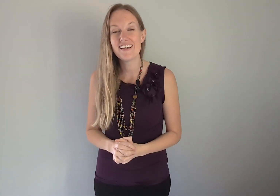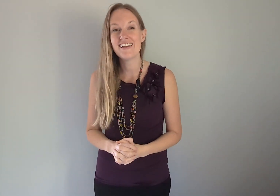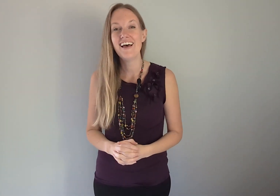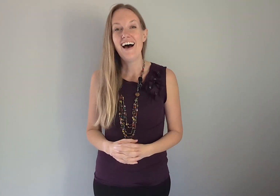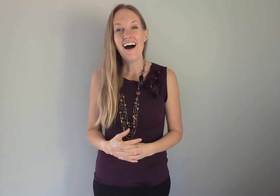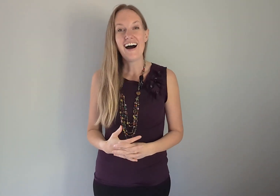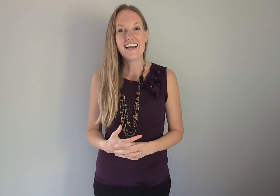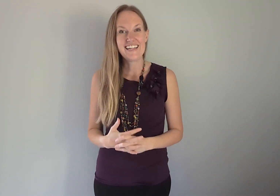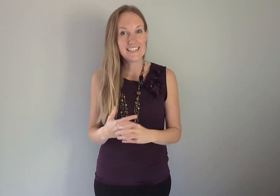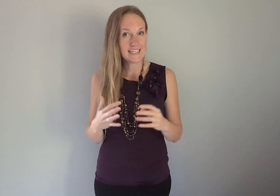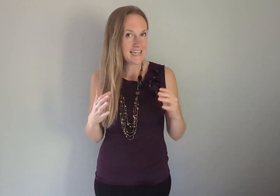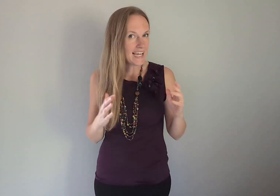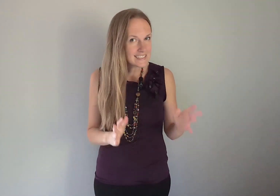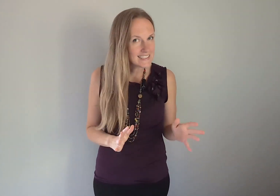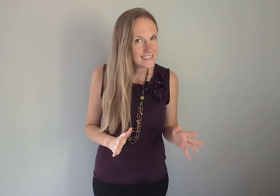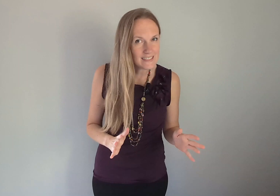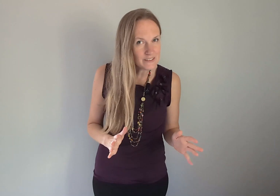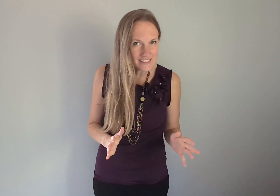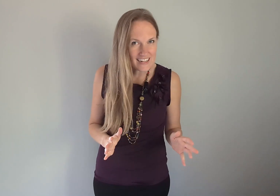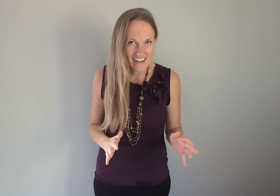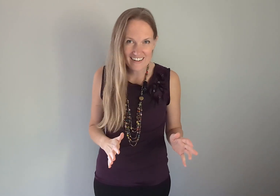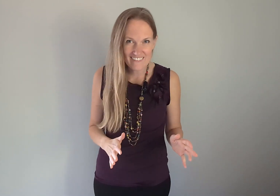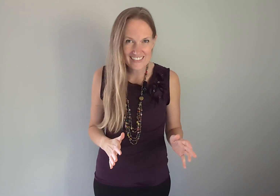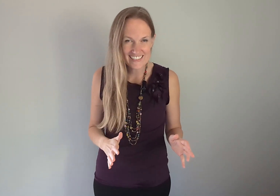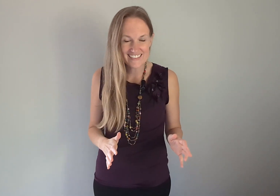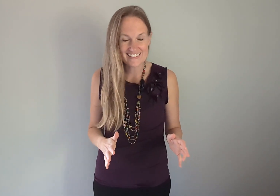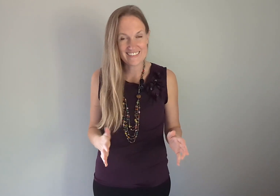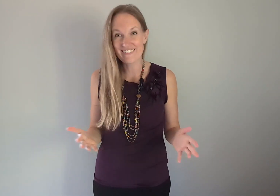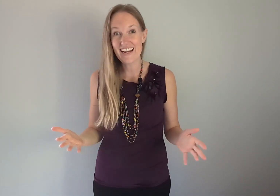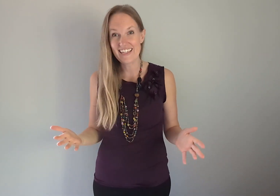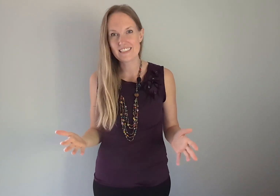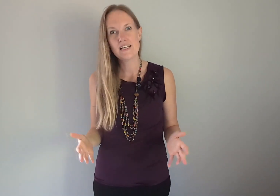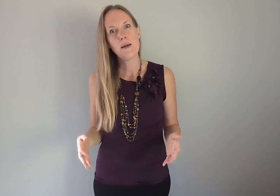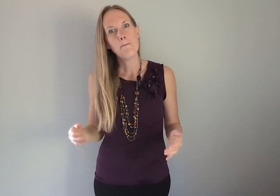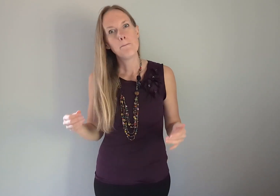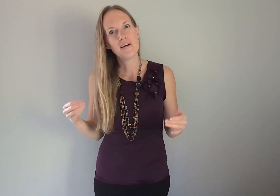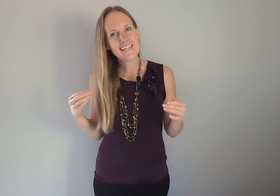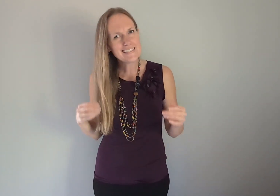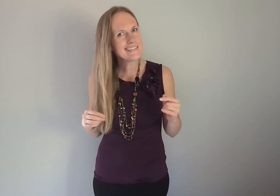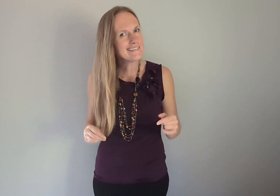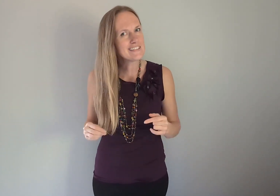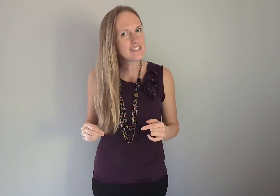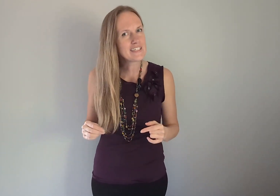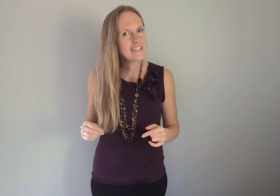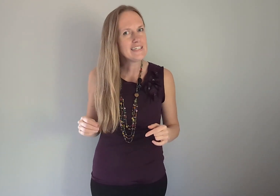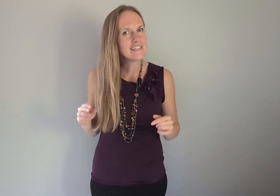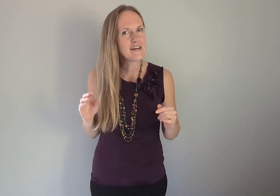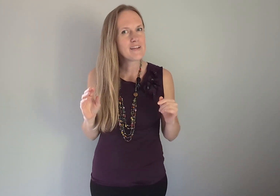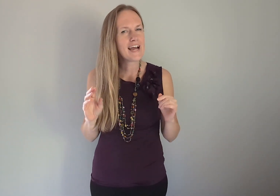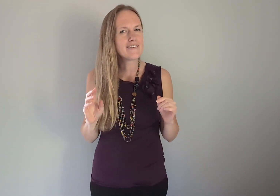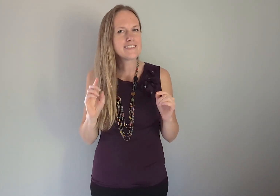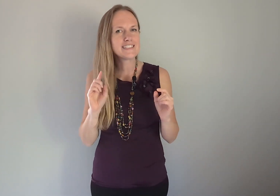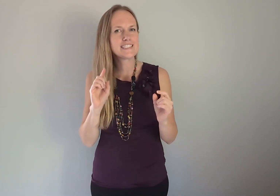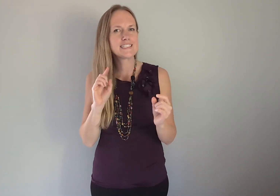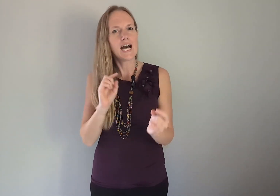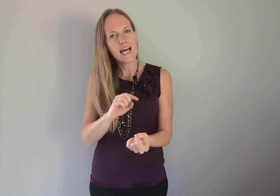1. It is a nice and slow song, which is great, but it is a little tricky in that we have to